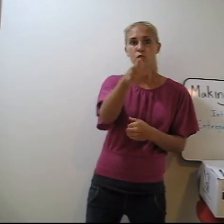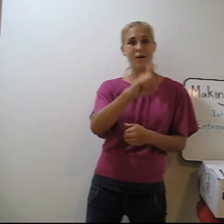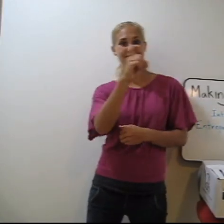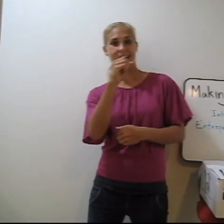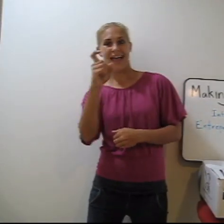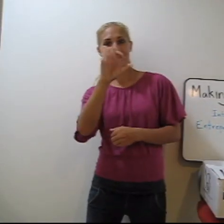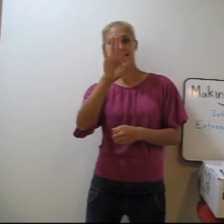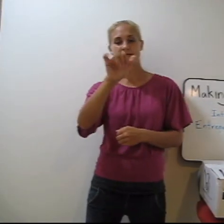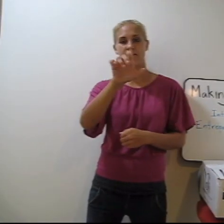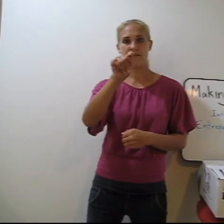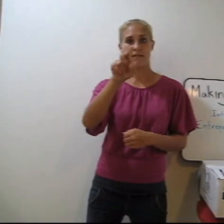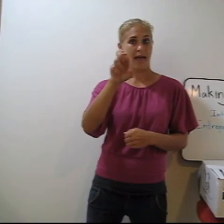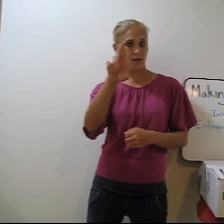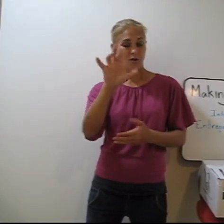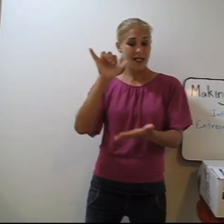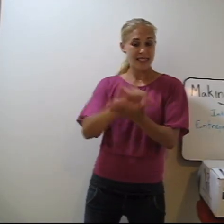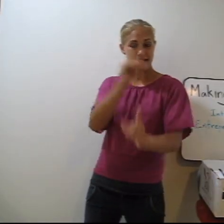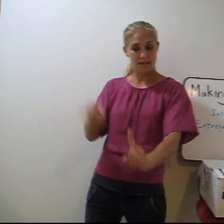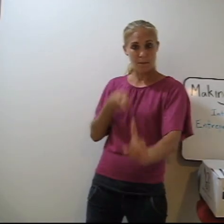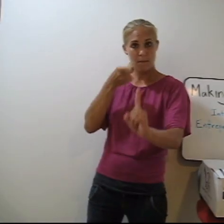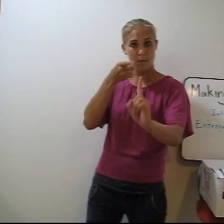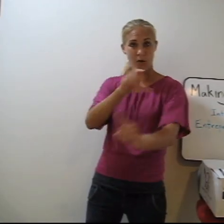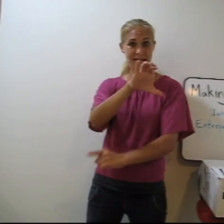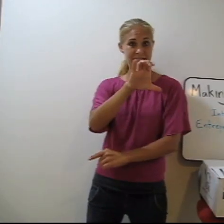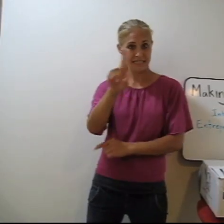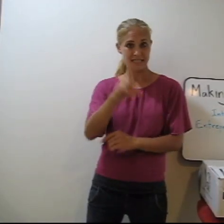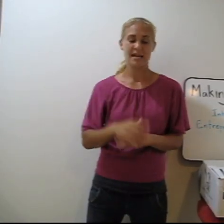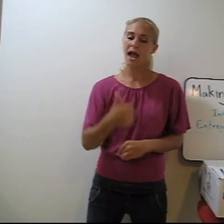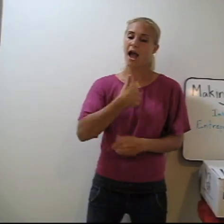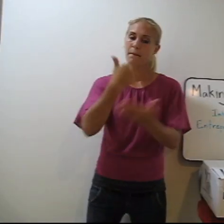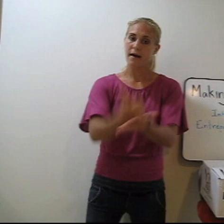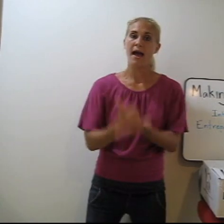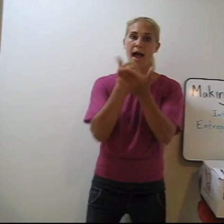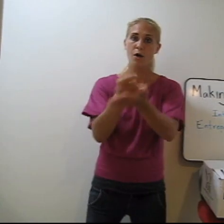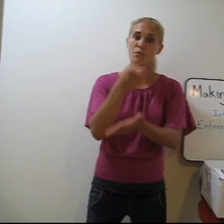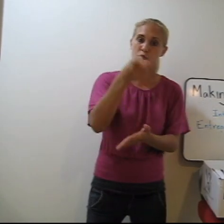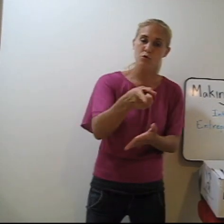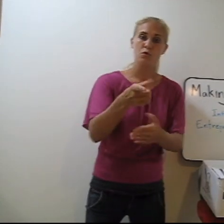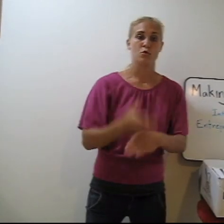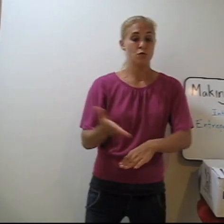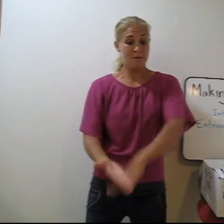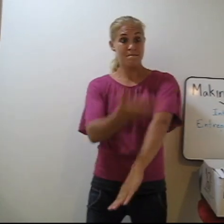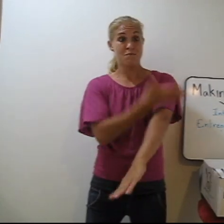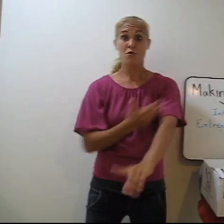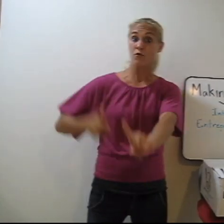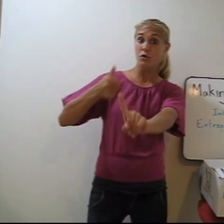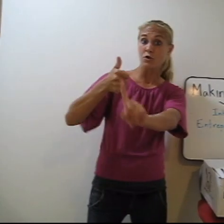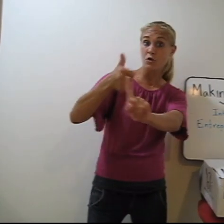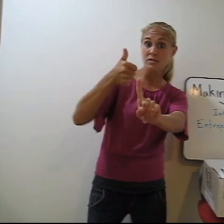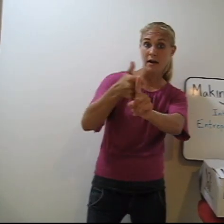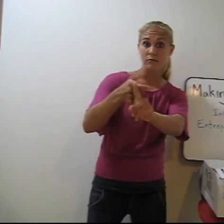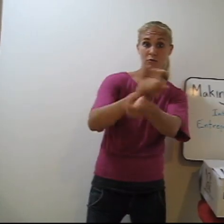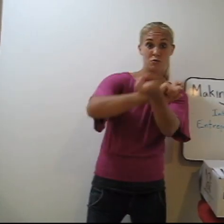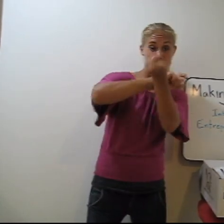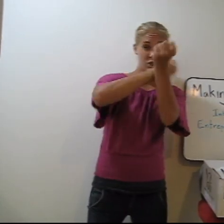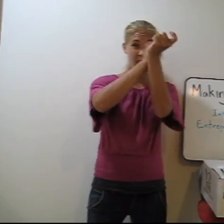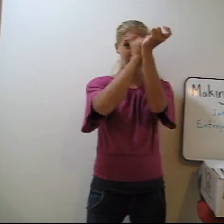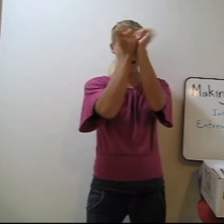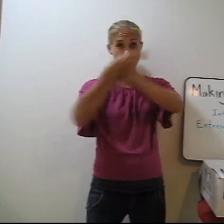and that is the point of this audio. I want to help you work on you to make the shift, obtain the